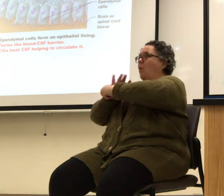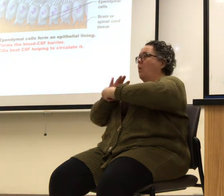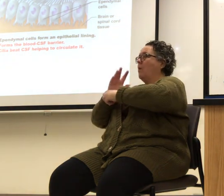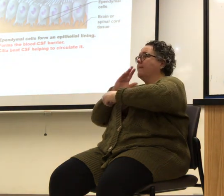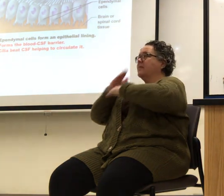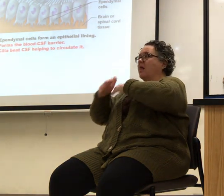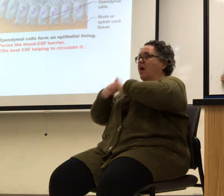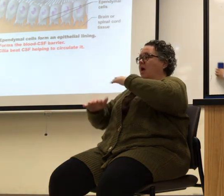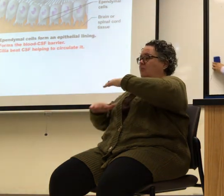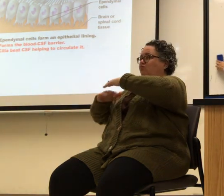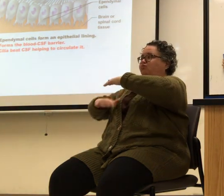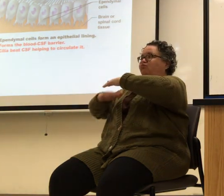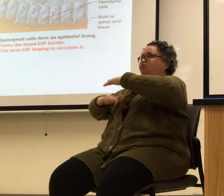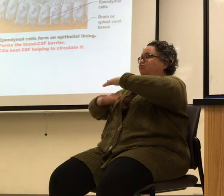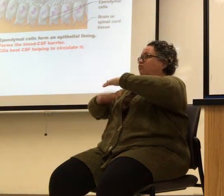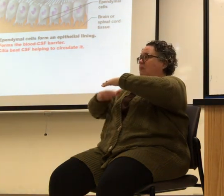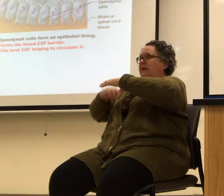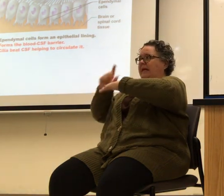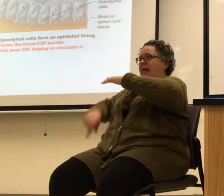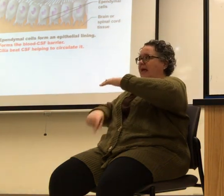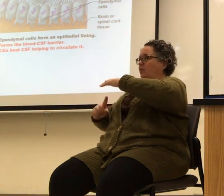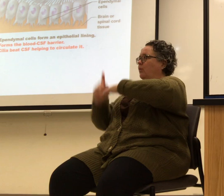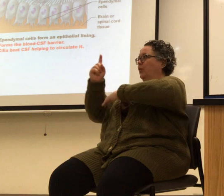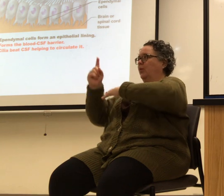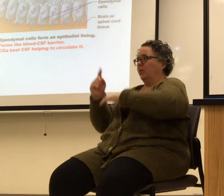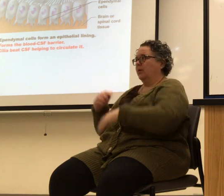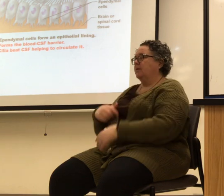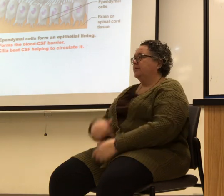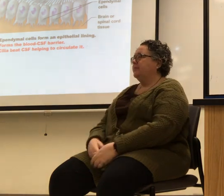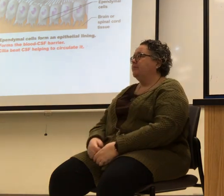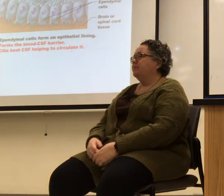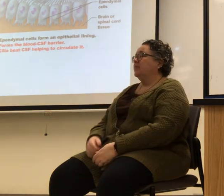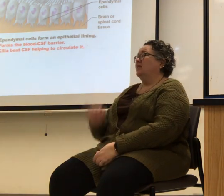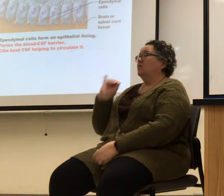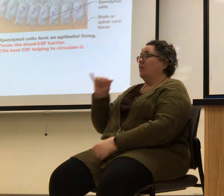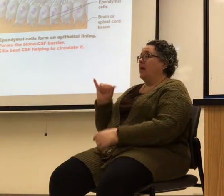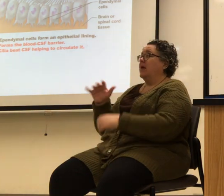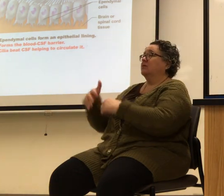brain stem, and spinal cord. So imagine,